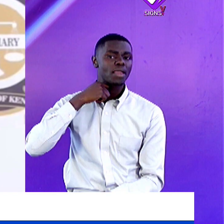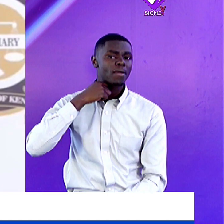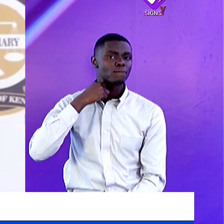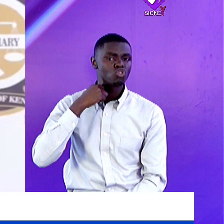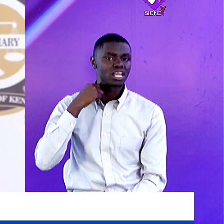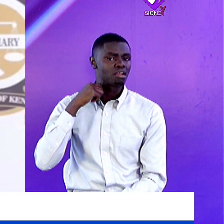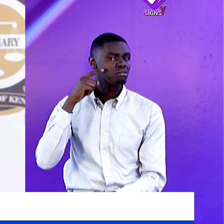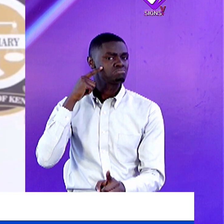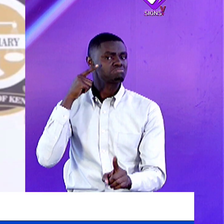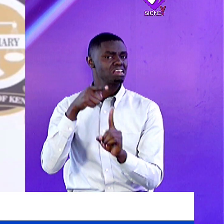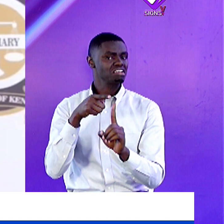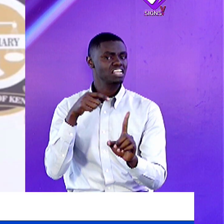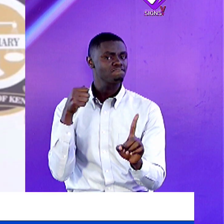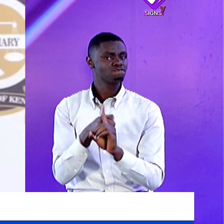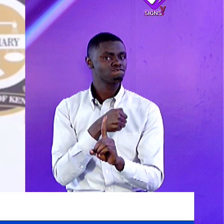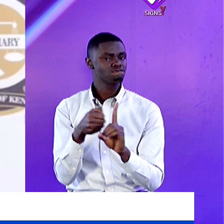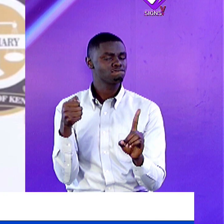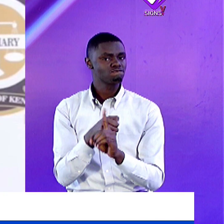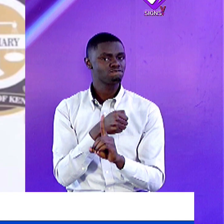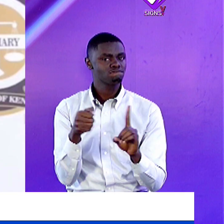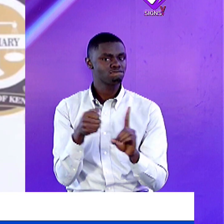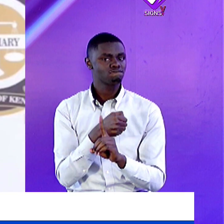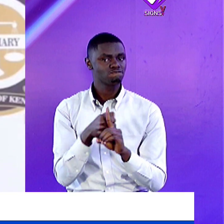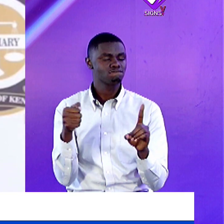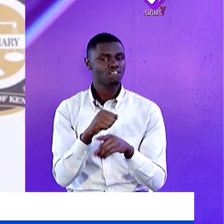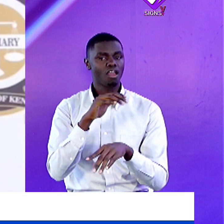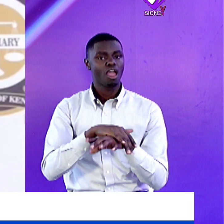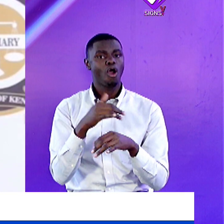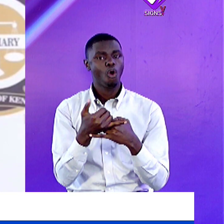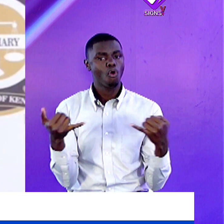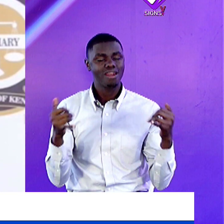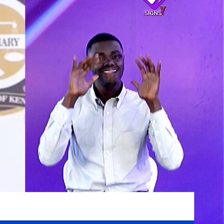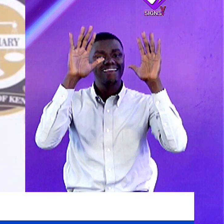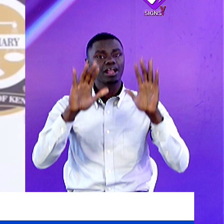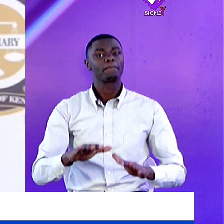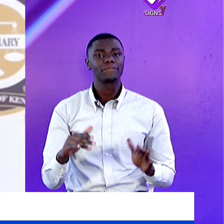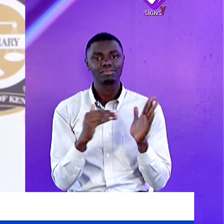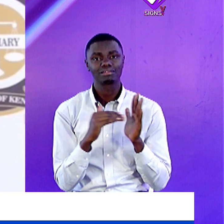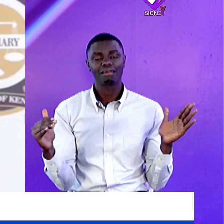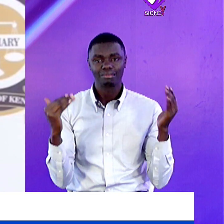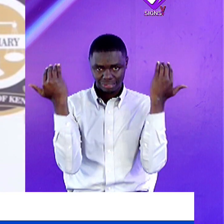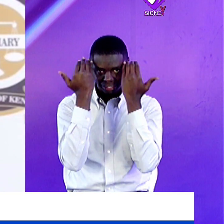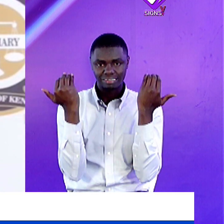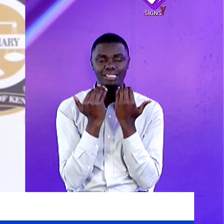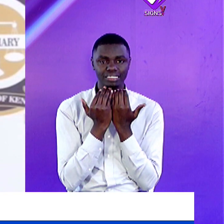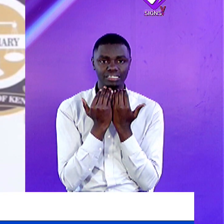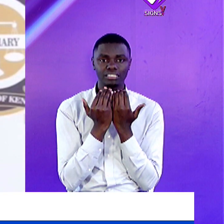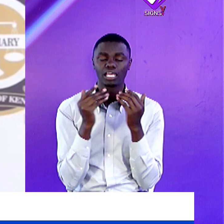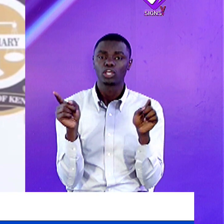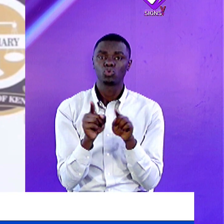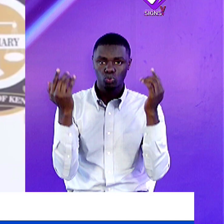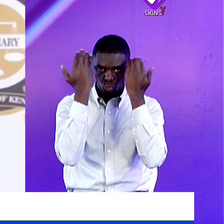targeted harassment, and orchestrated online campaigns against judges and